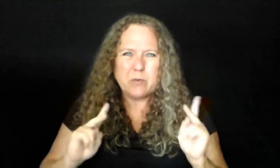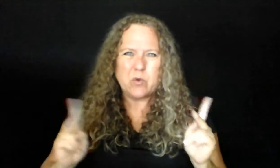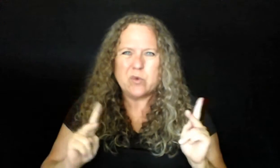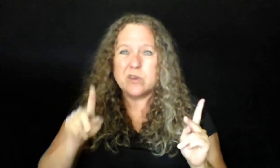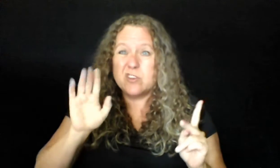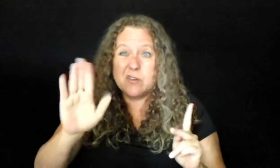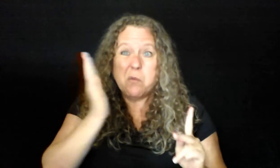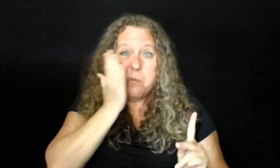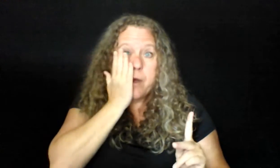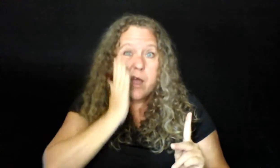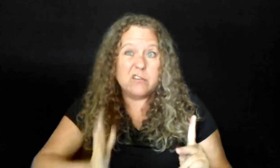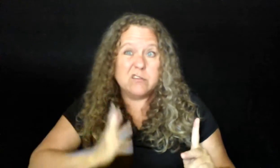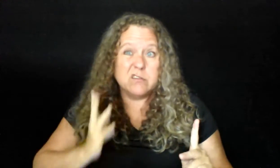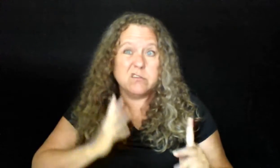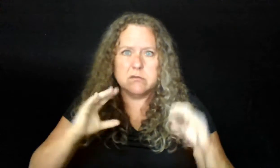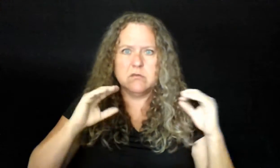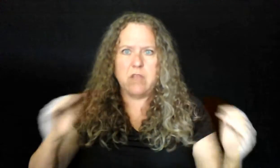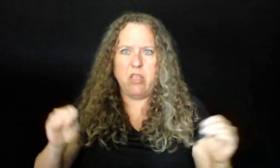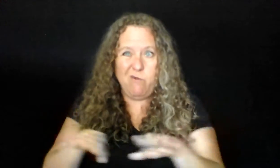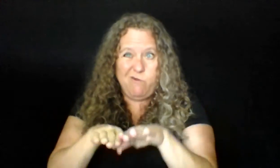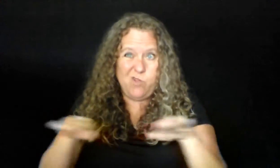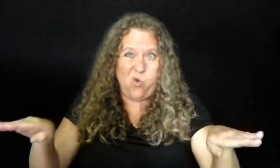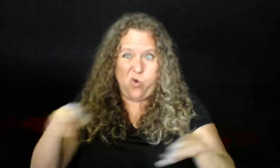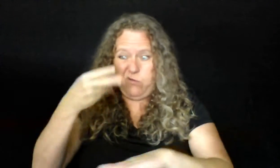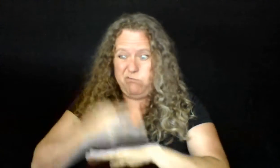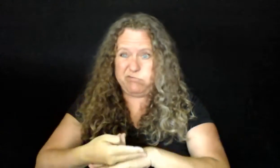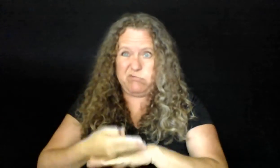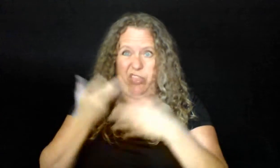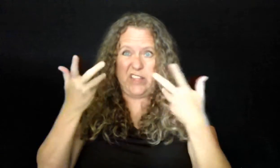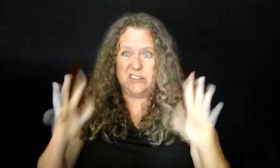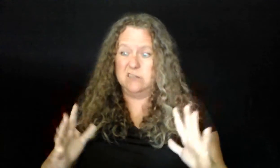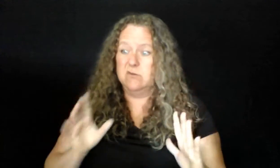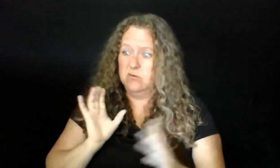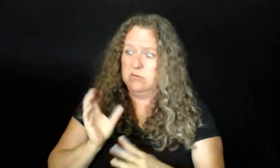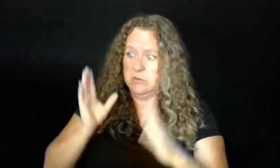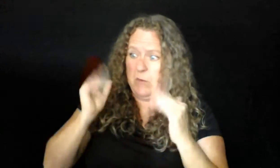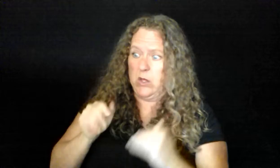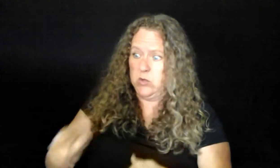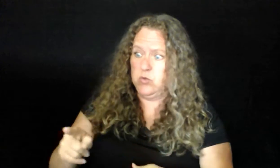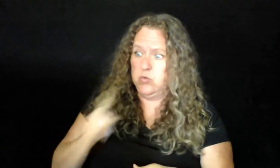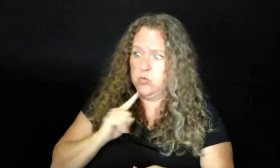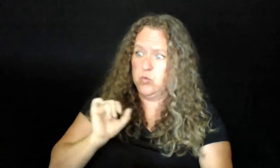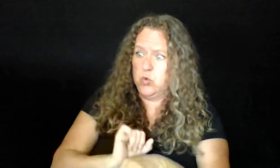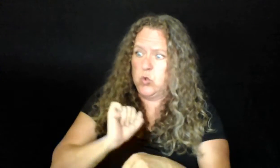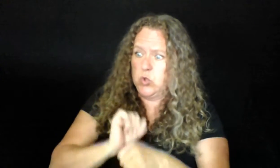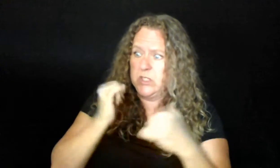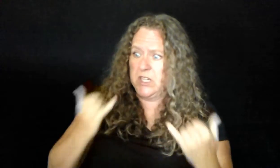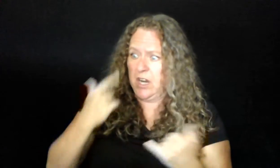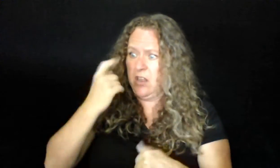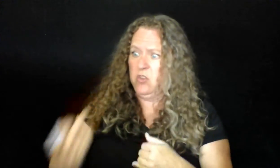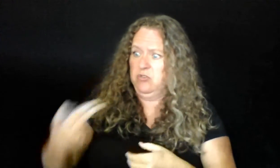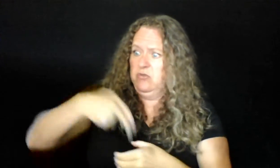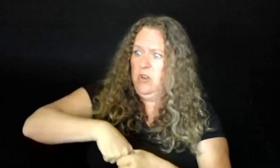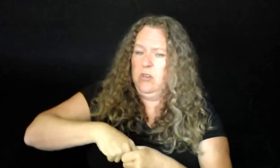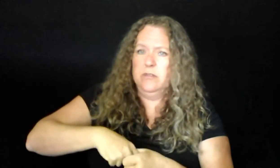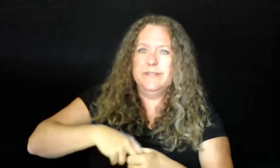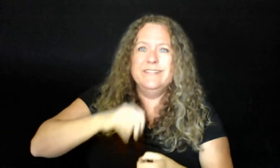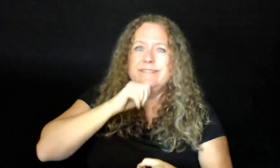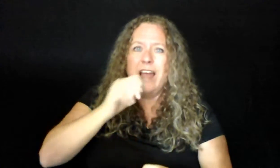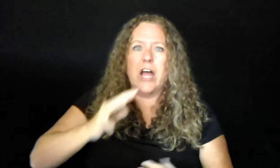That's just how it worked. There was not enough demand for passenger travel between countries for there to be a passenger's ship industry, right? They didn't